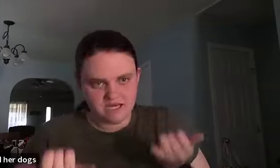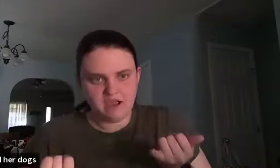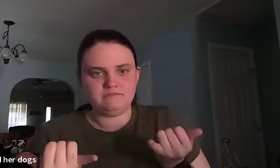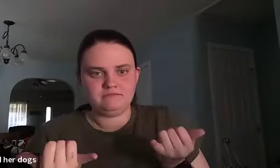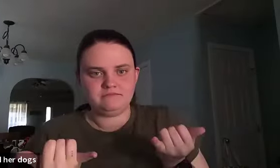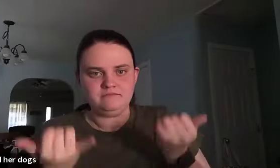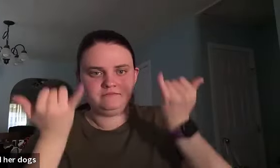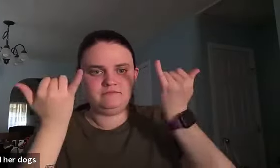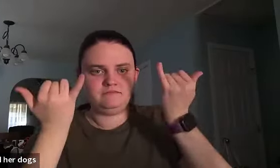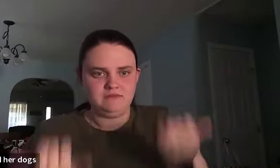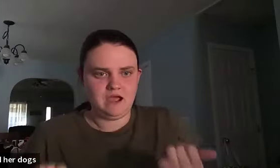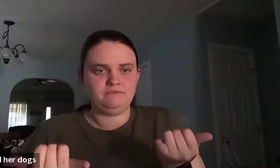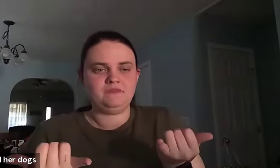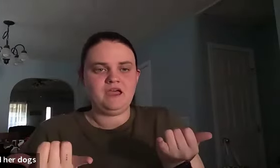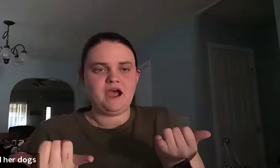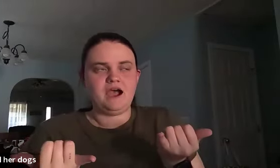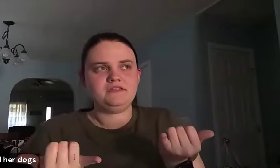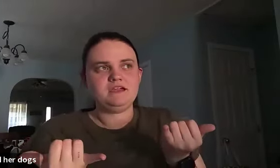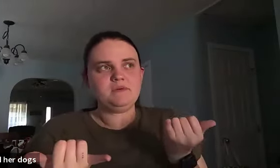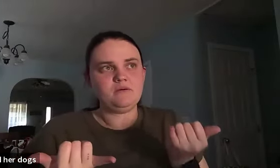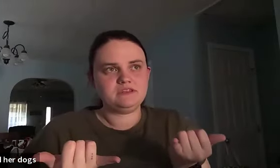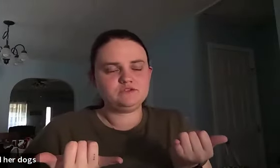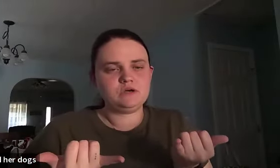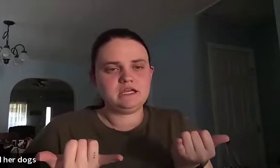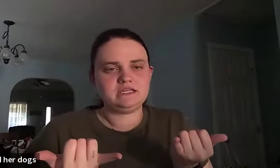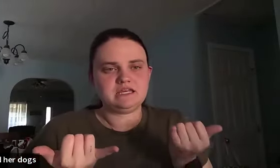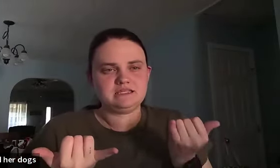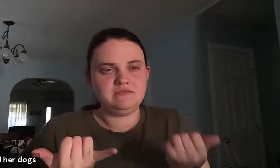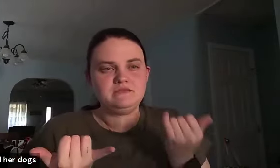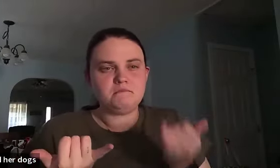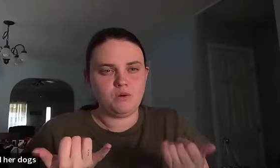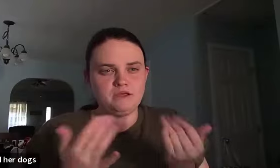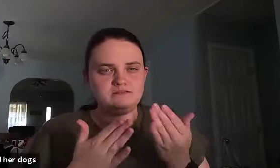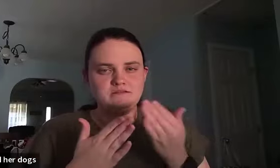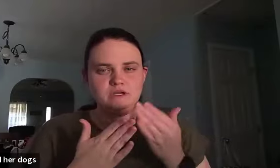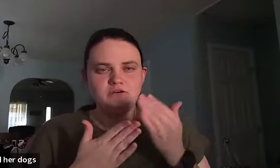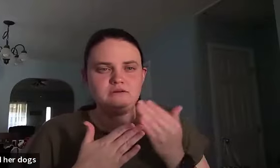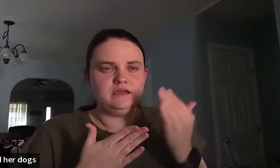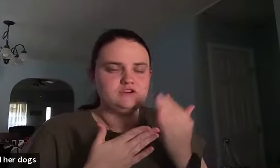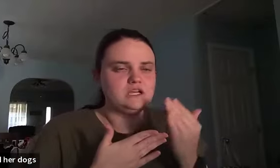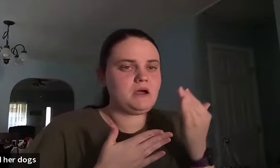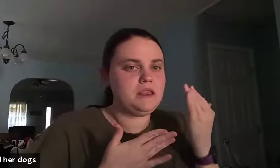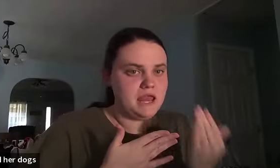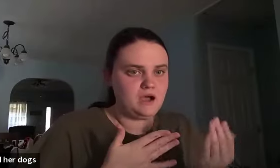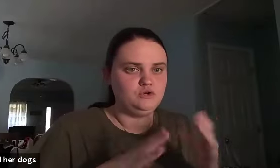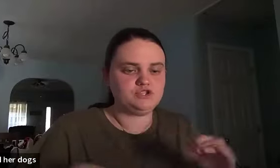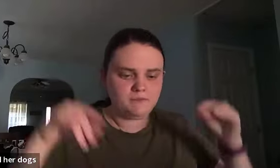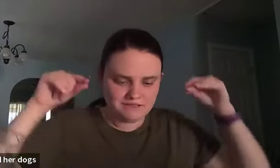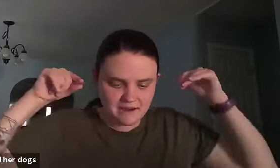now, now. I think about what this one is that's in the moment. When you're talking about now, you were talking about what's